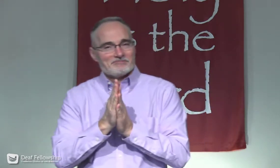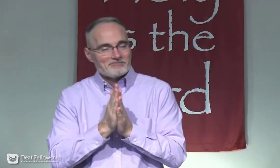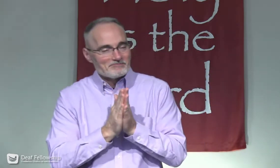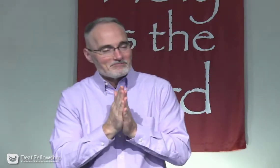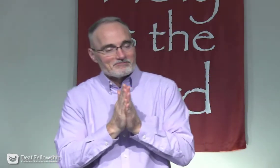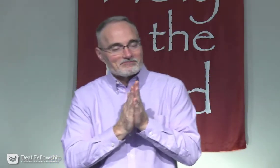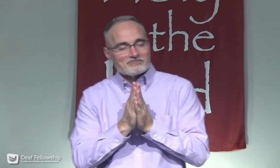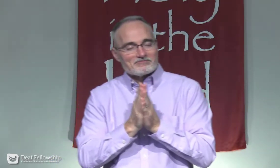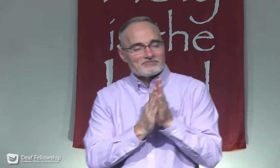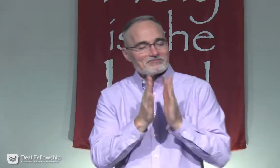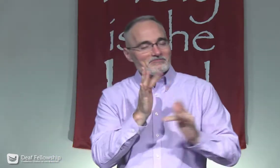pray.